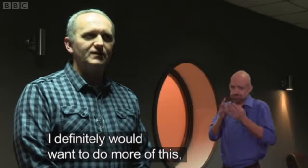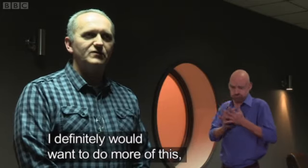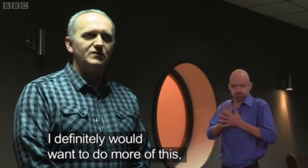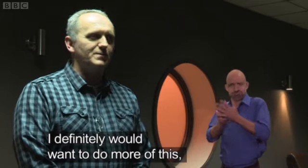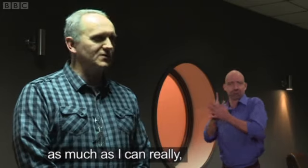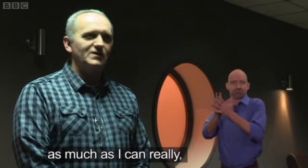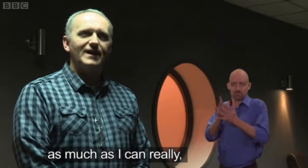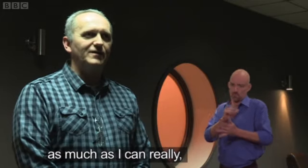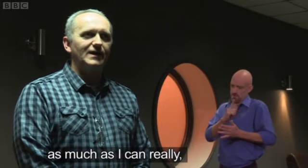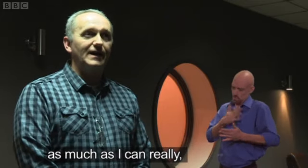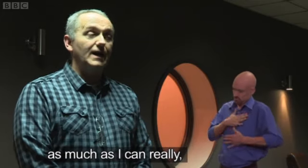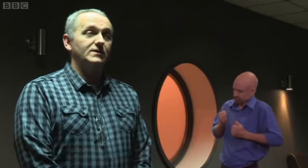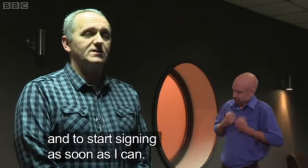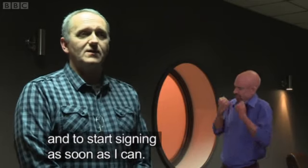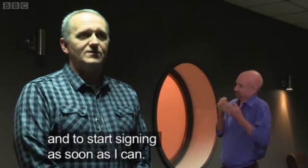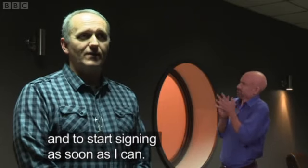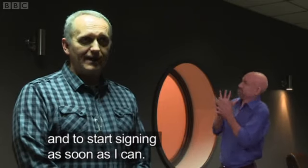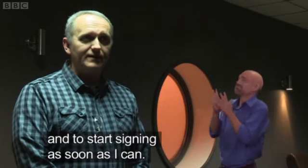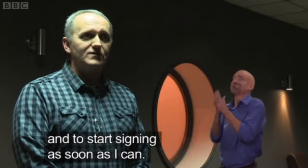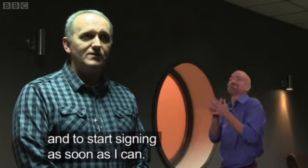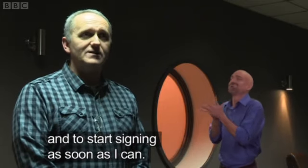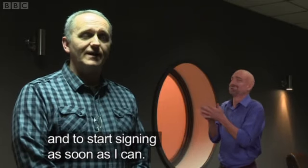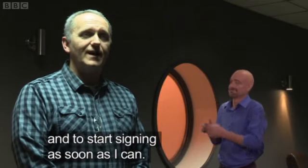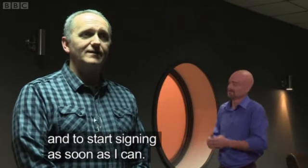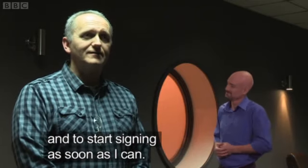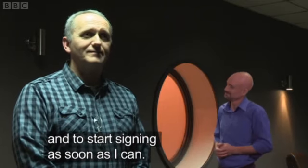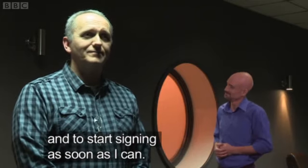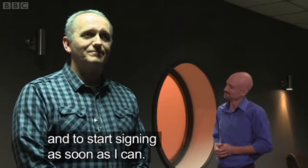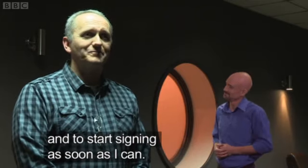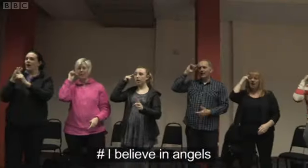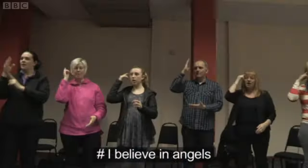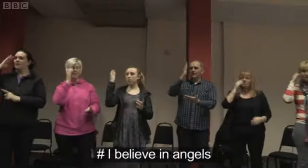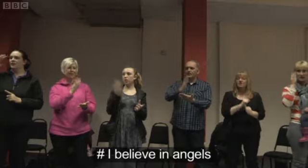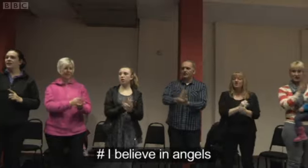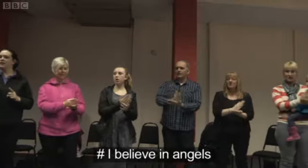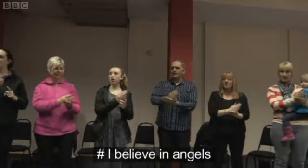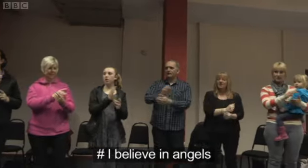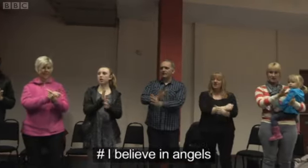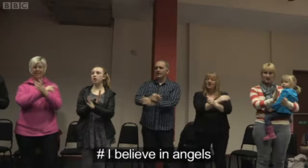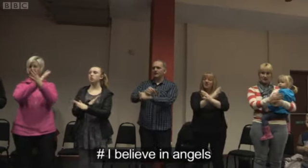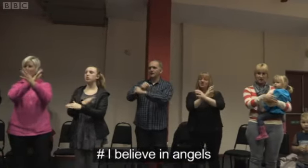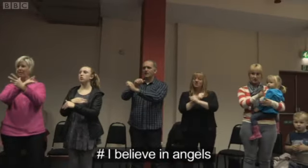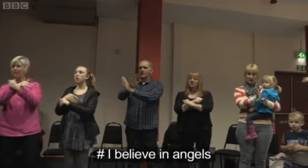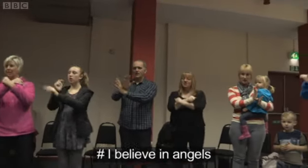as much as I can, really, and to start signing as soon as I can. I believe in